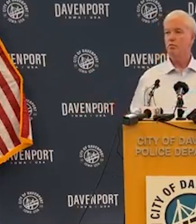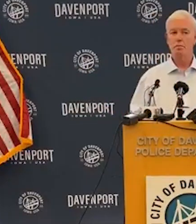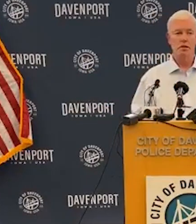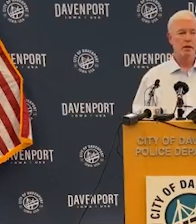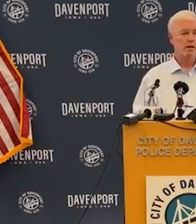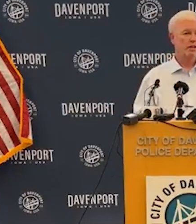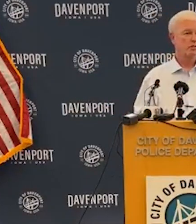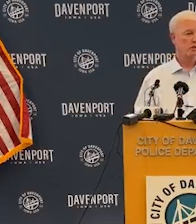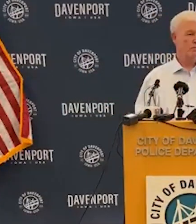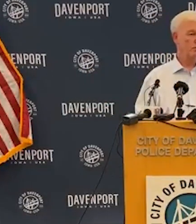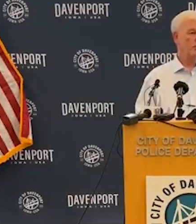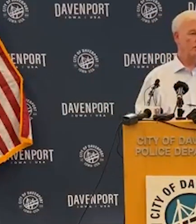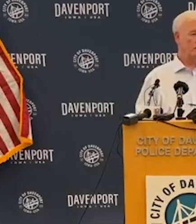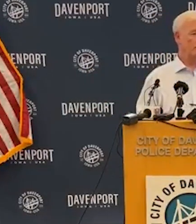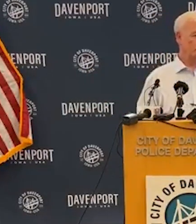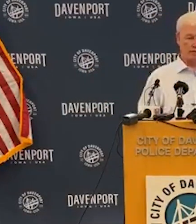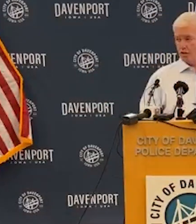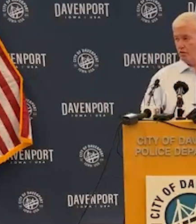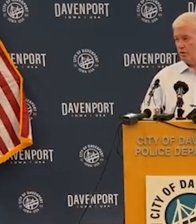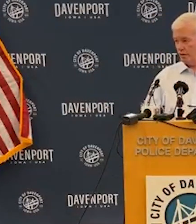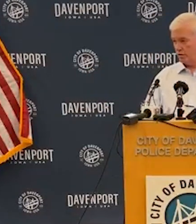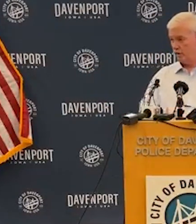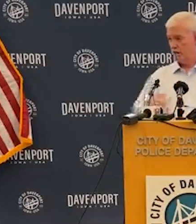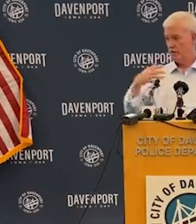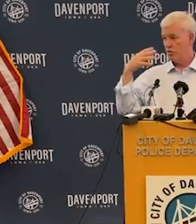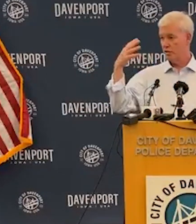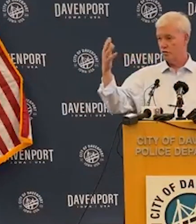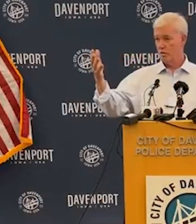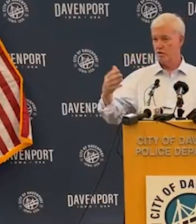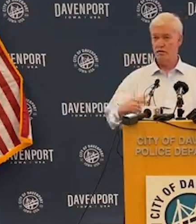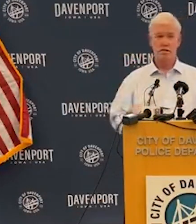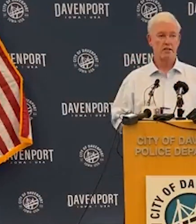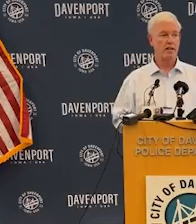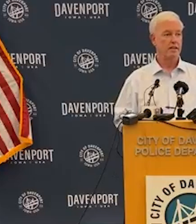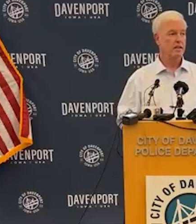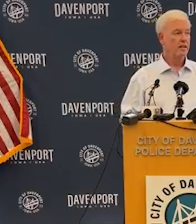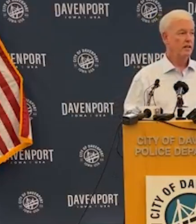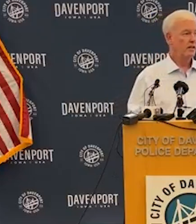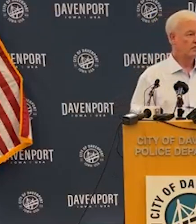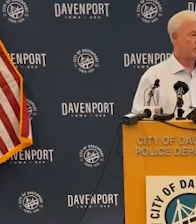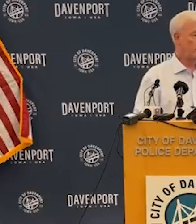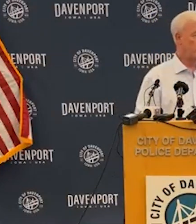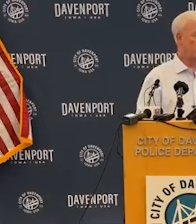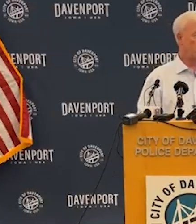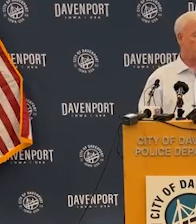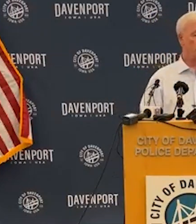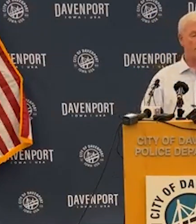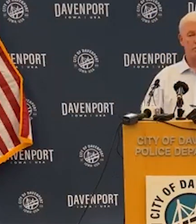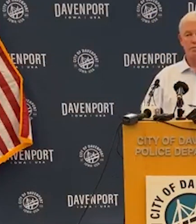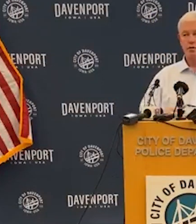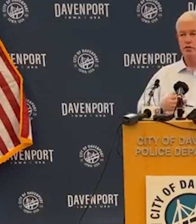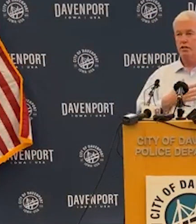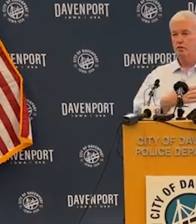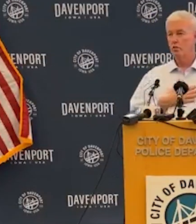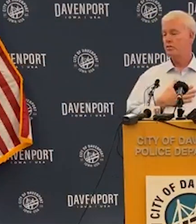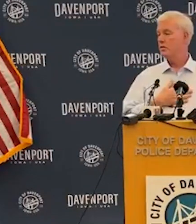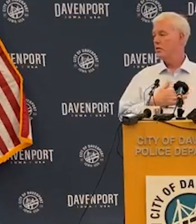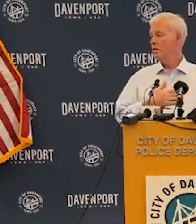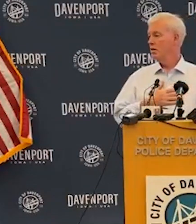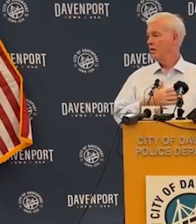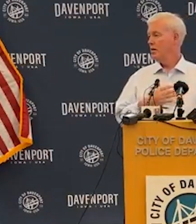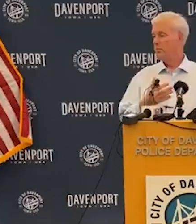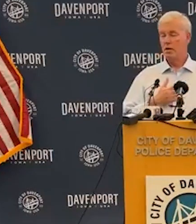know, subject matter expert on particular issues that you all are interested in. So I just wanted to set that stage for you. First, as